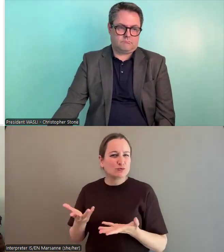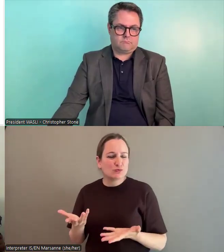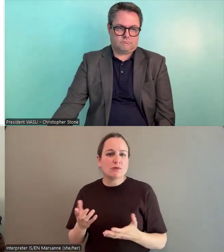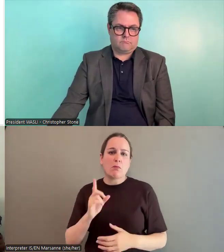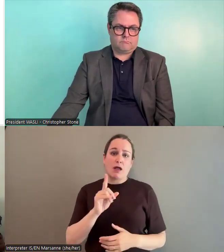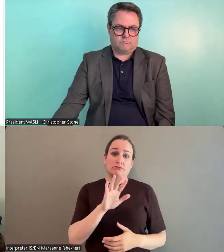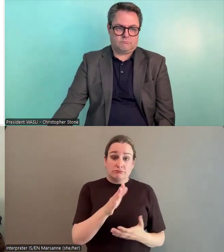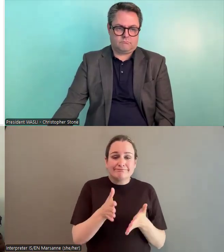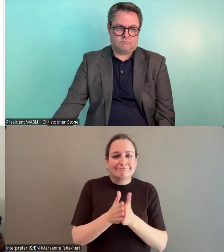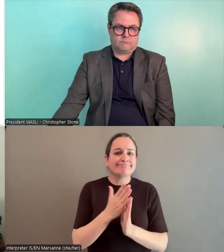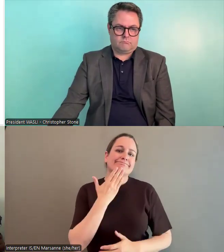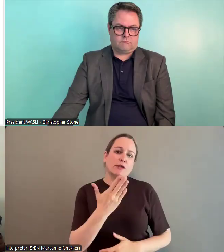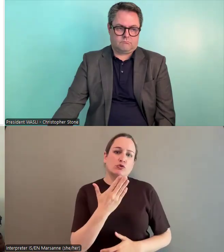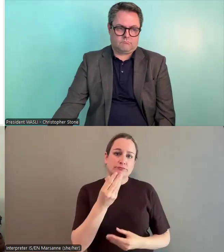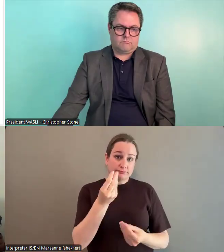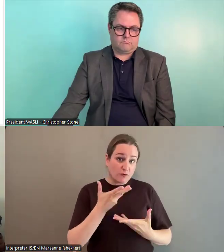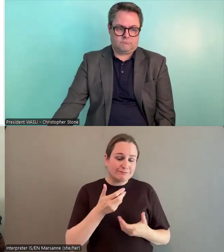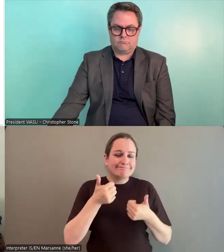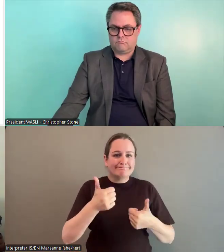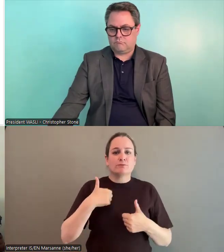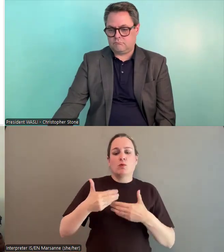of. Thank you.